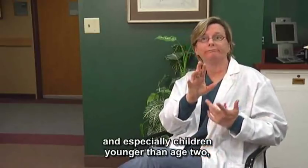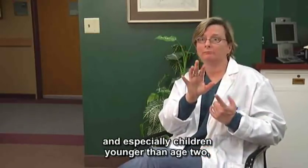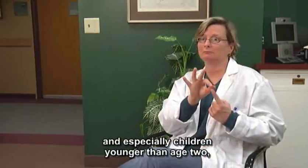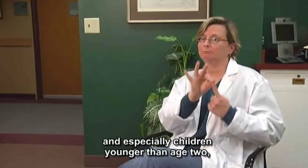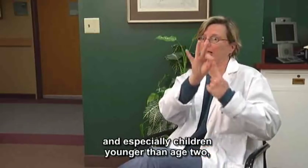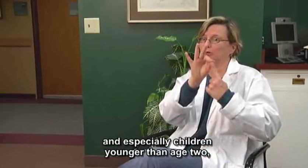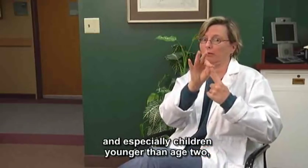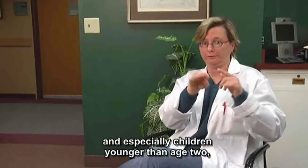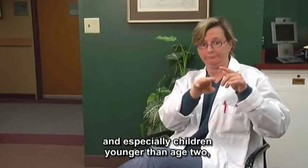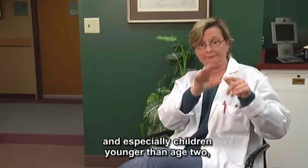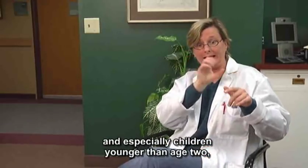younger than age two